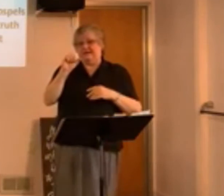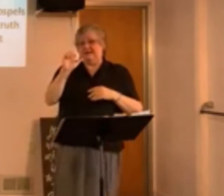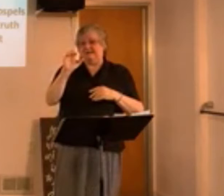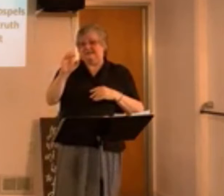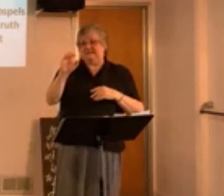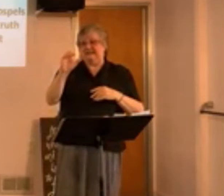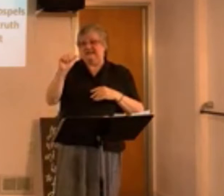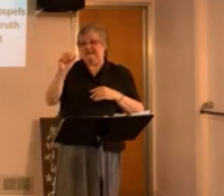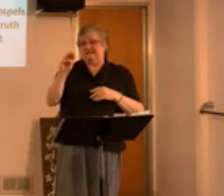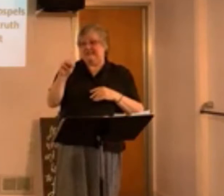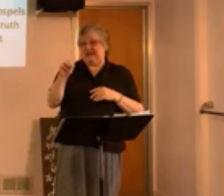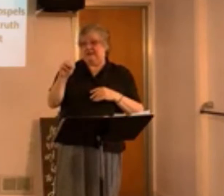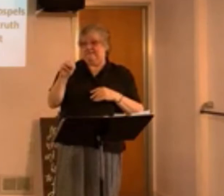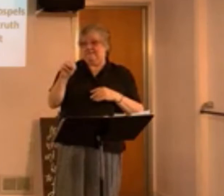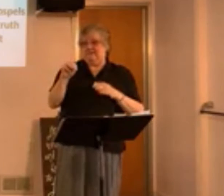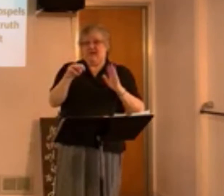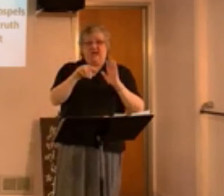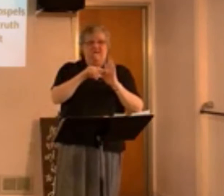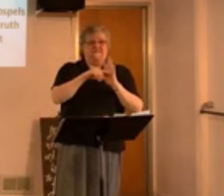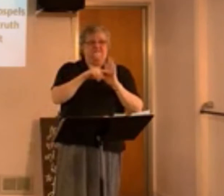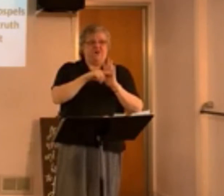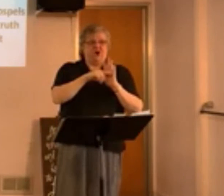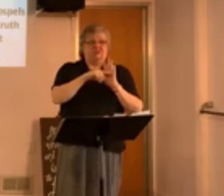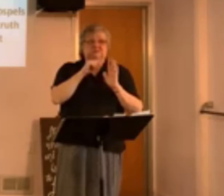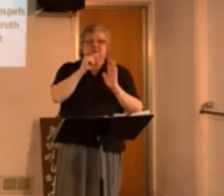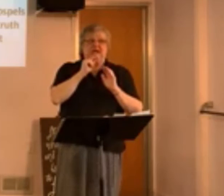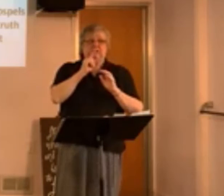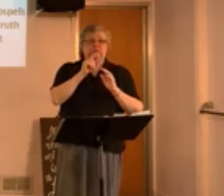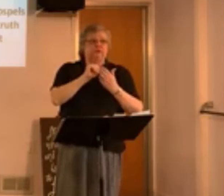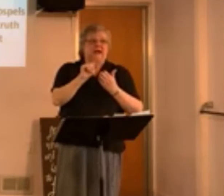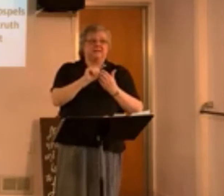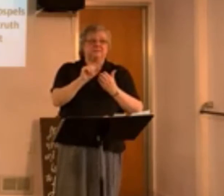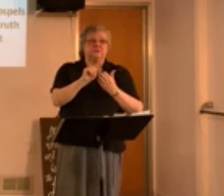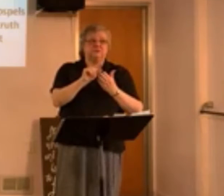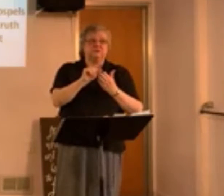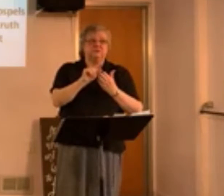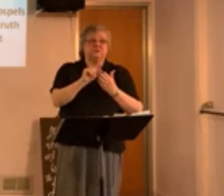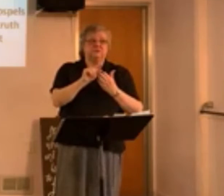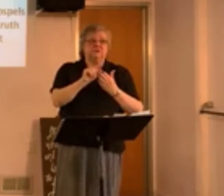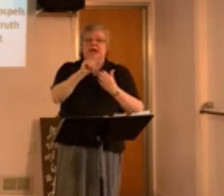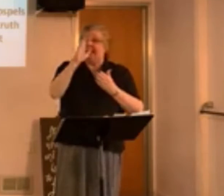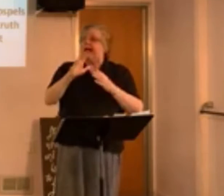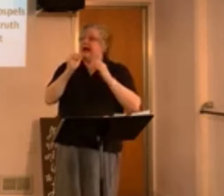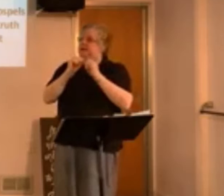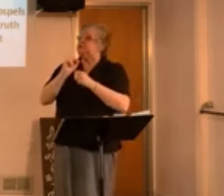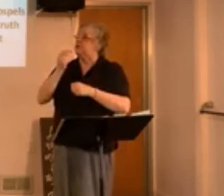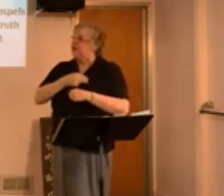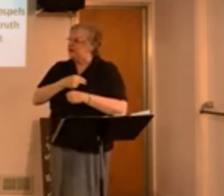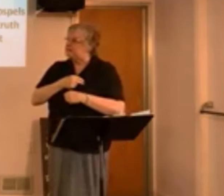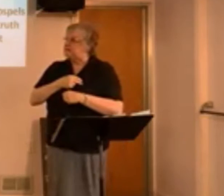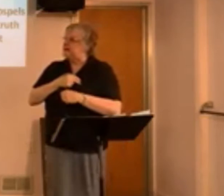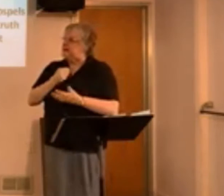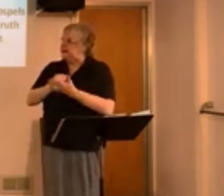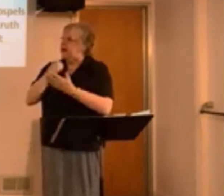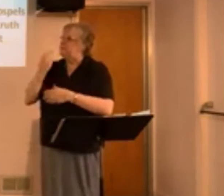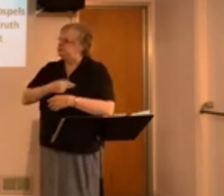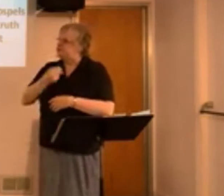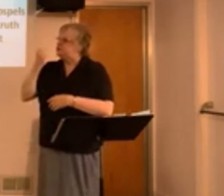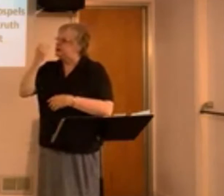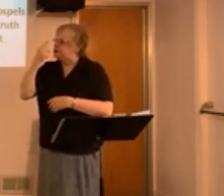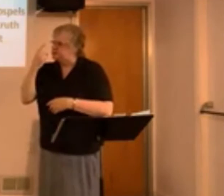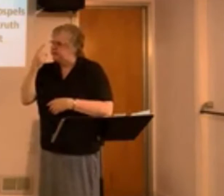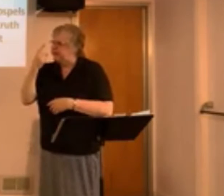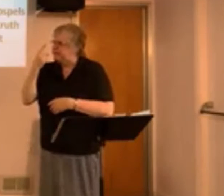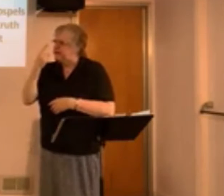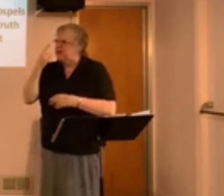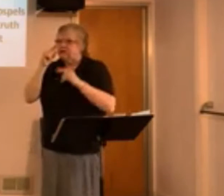and false gospels out there. And because God is with us, He can allow us to see